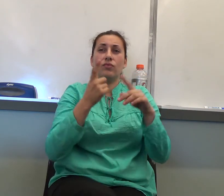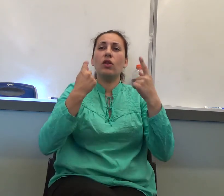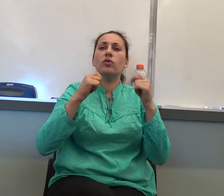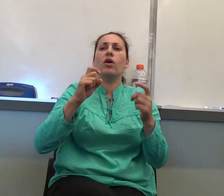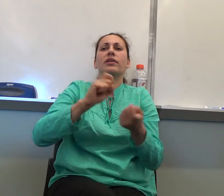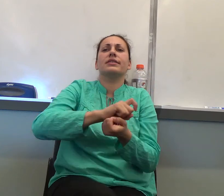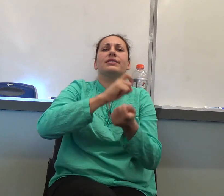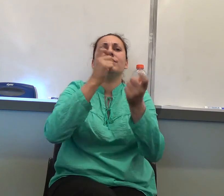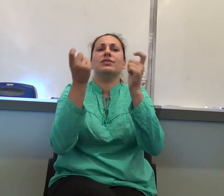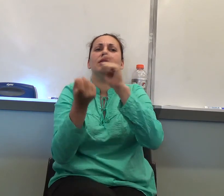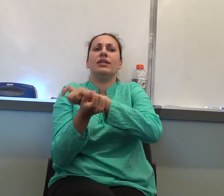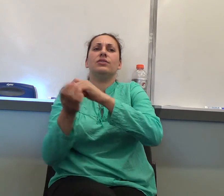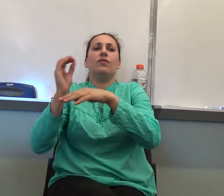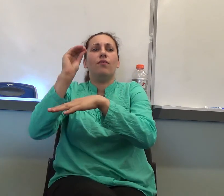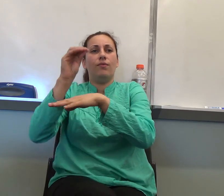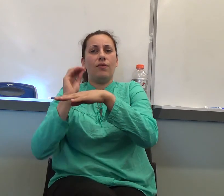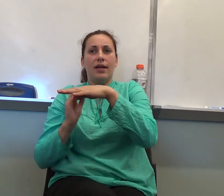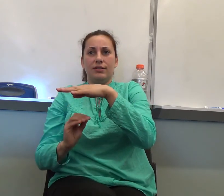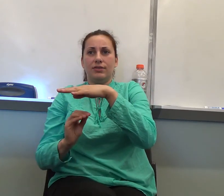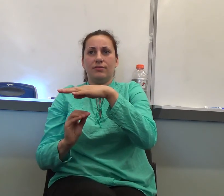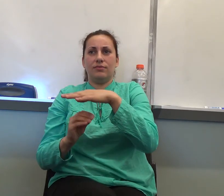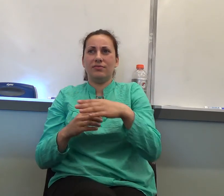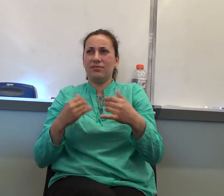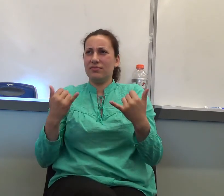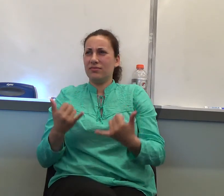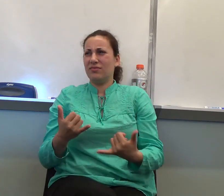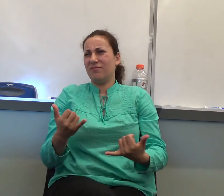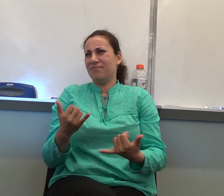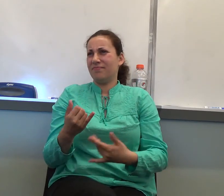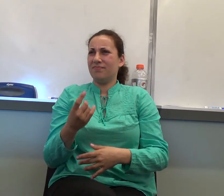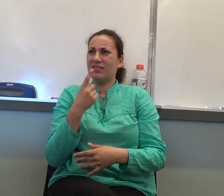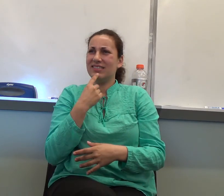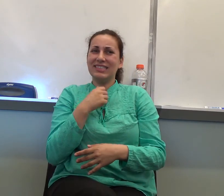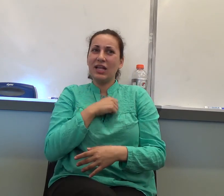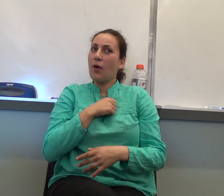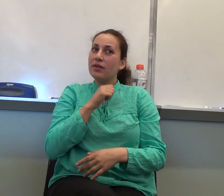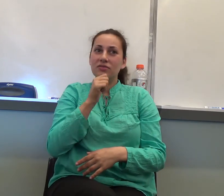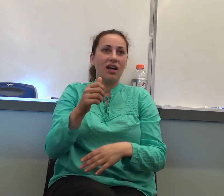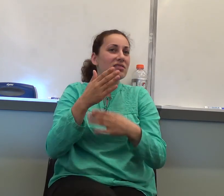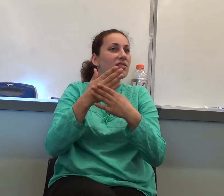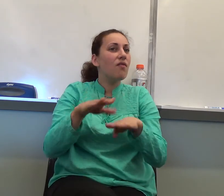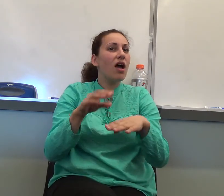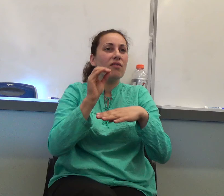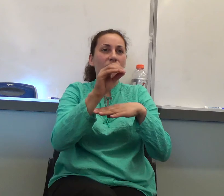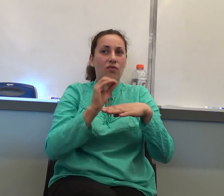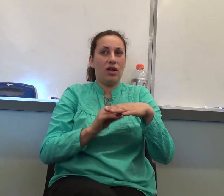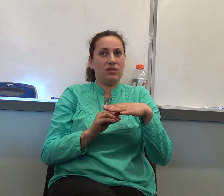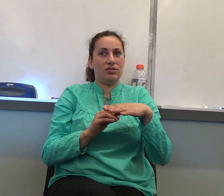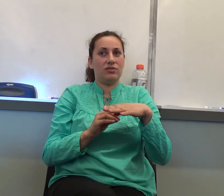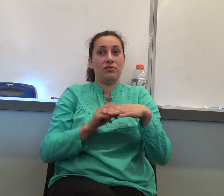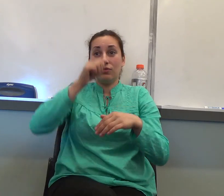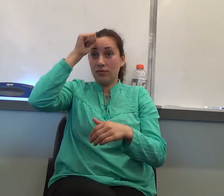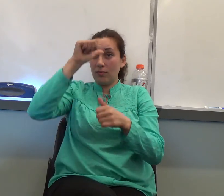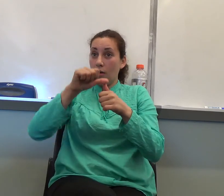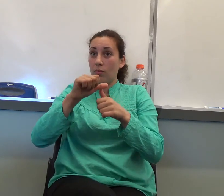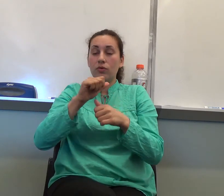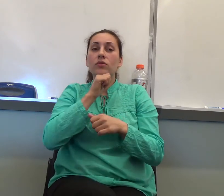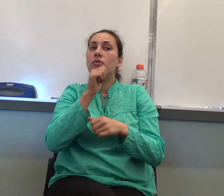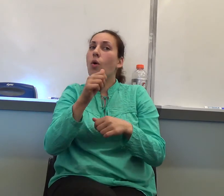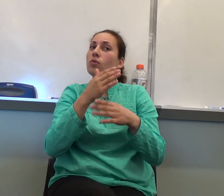fraction problem. So now we say, well, sorry, I don't divide fractions. I'm in this class, and we are told not to do that. We